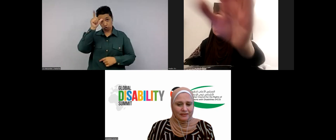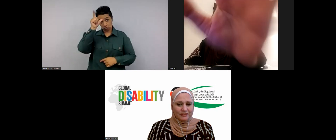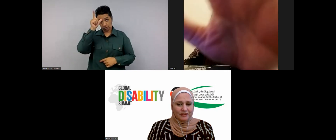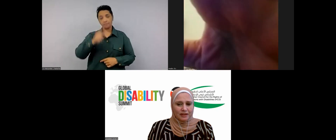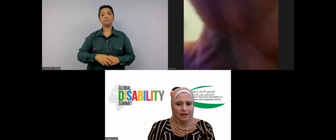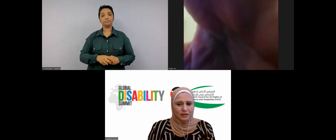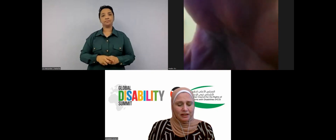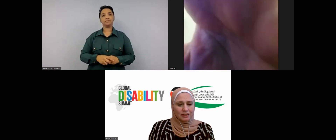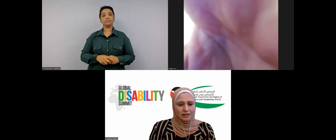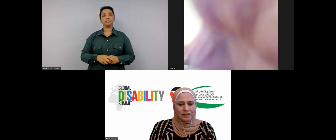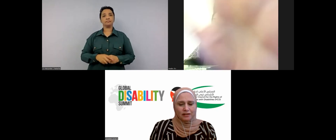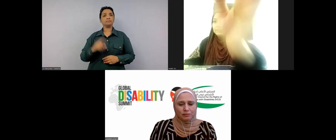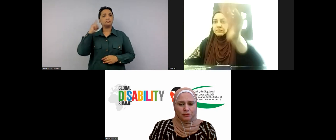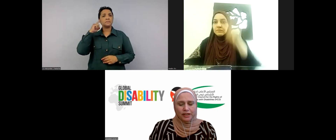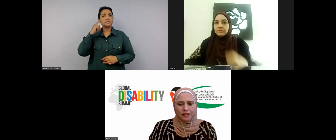the sound has gone.